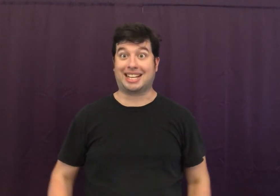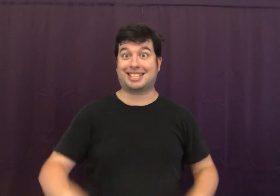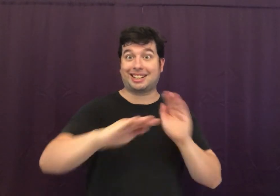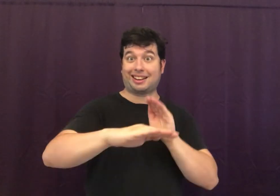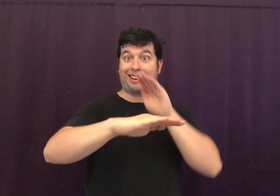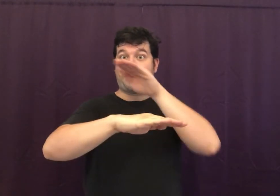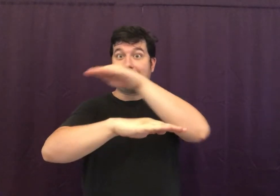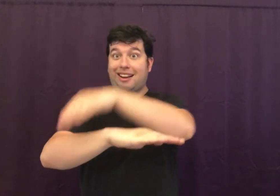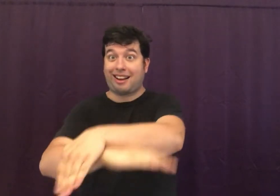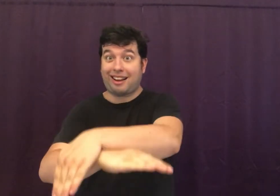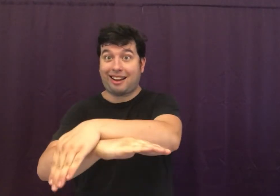night,